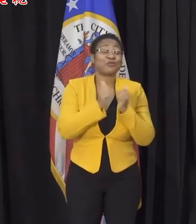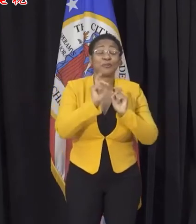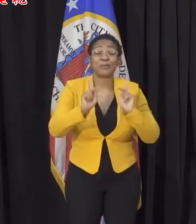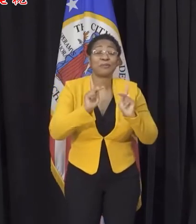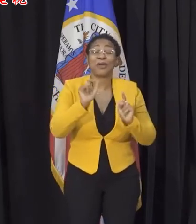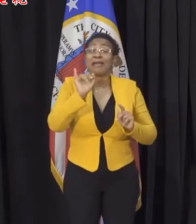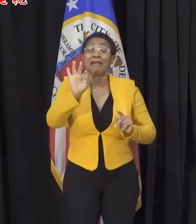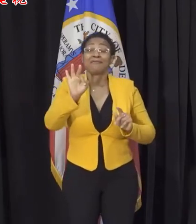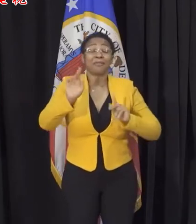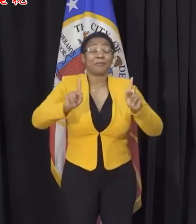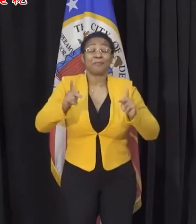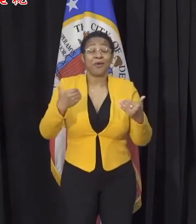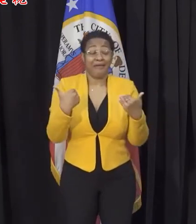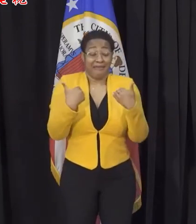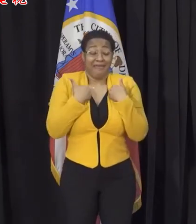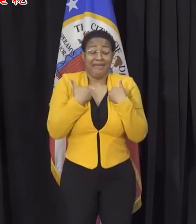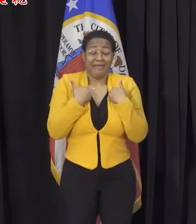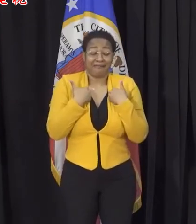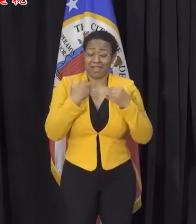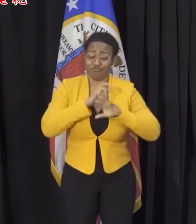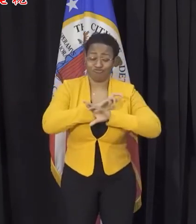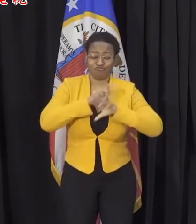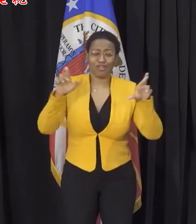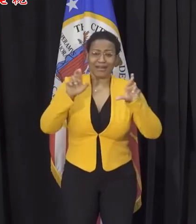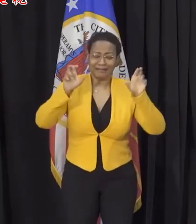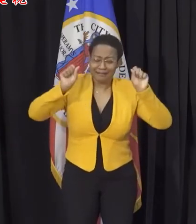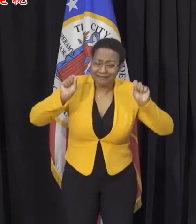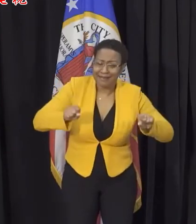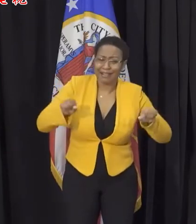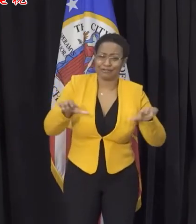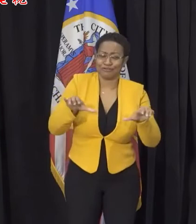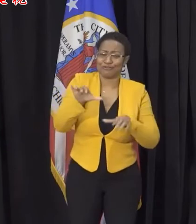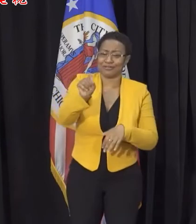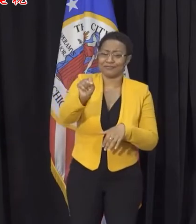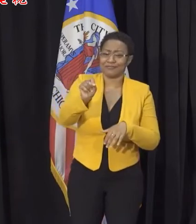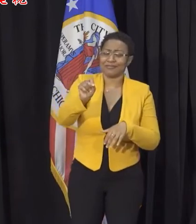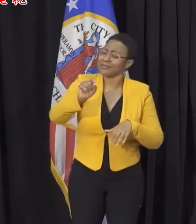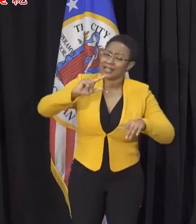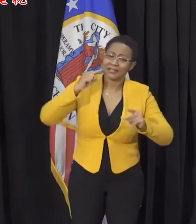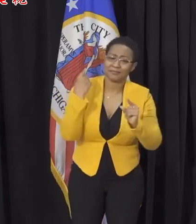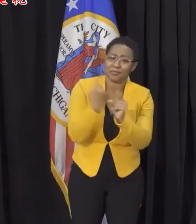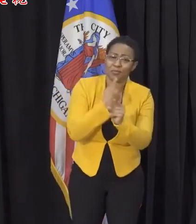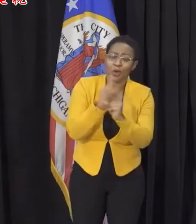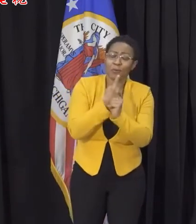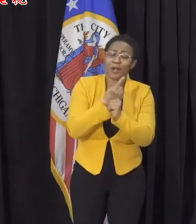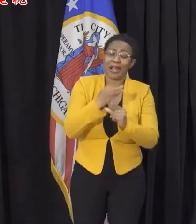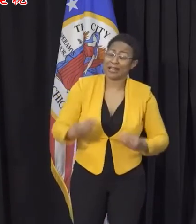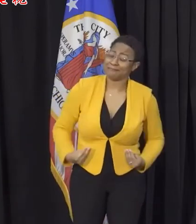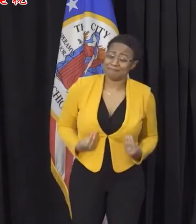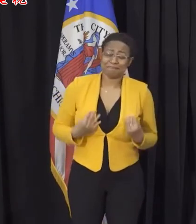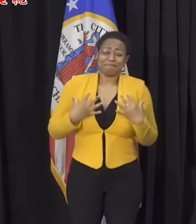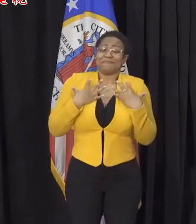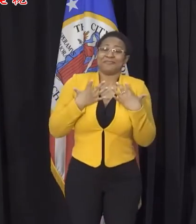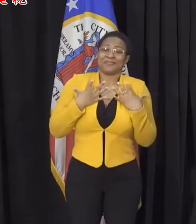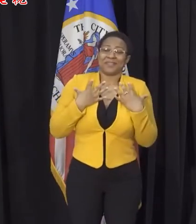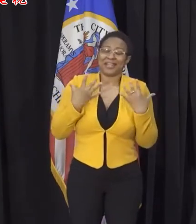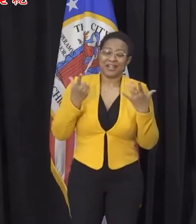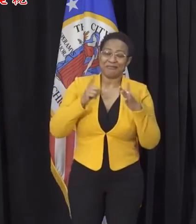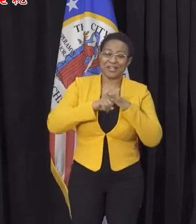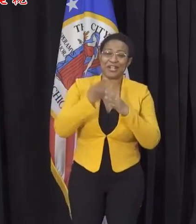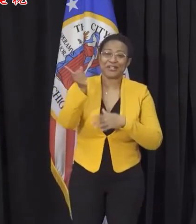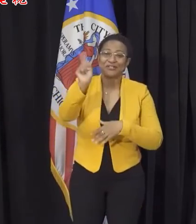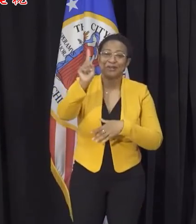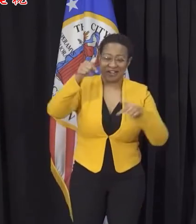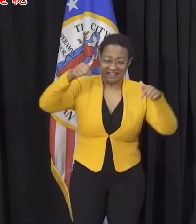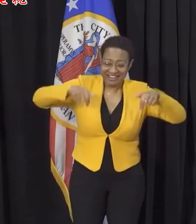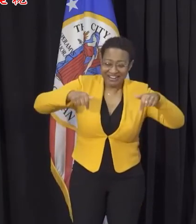if the people have a mind to get it done. It is appropriate and inspiring that the model begins in the city